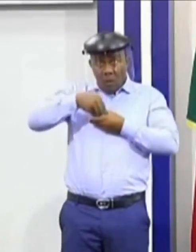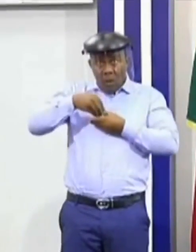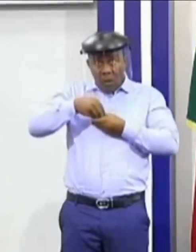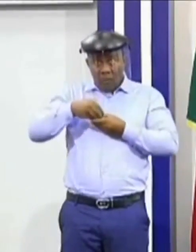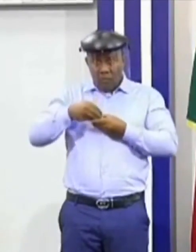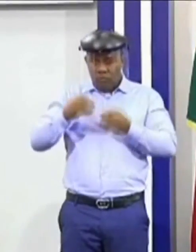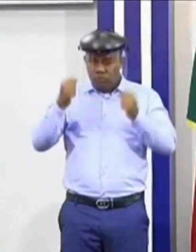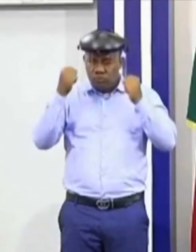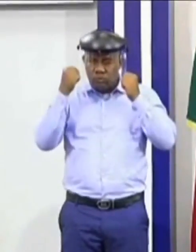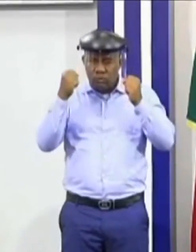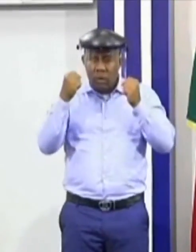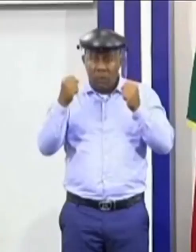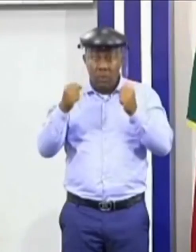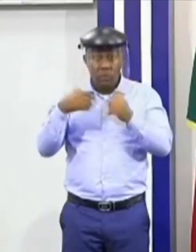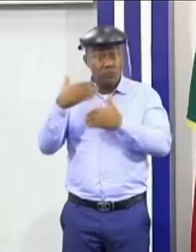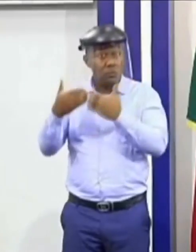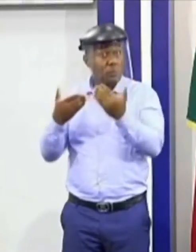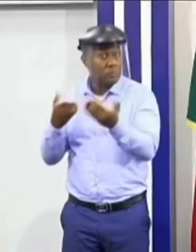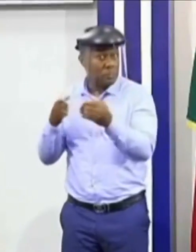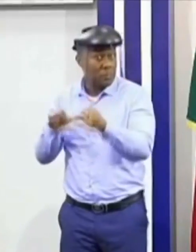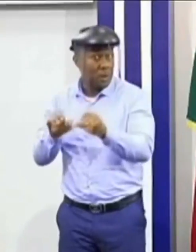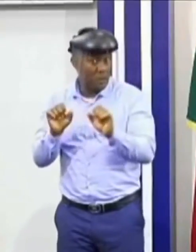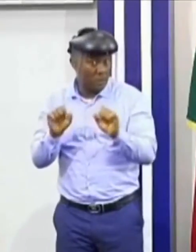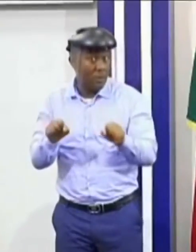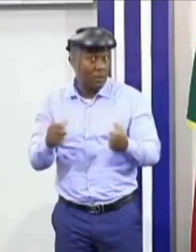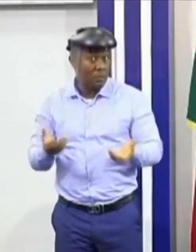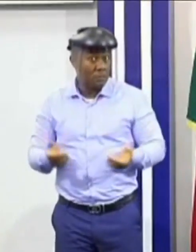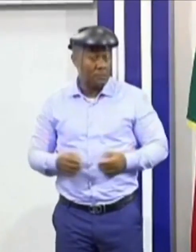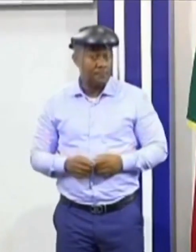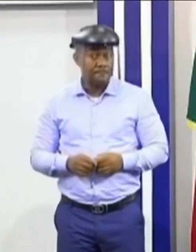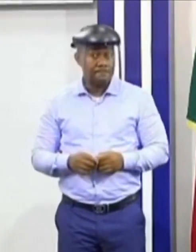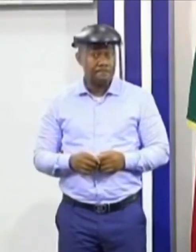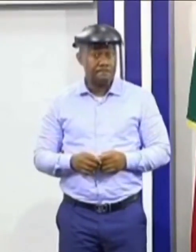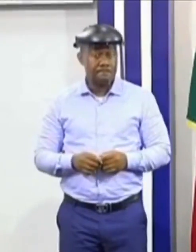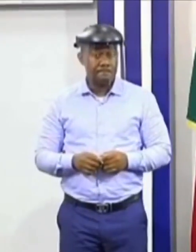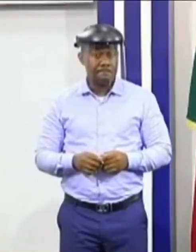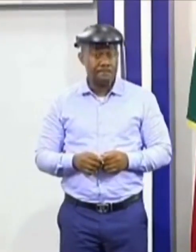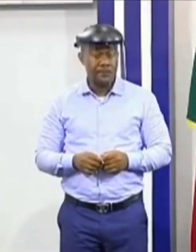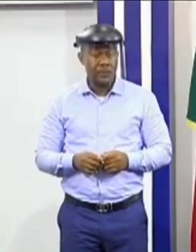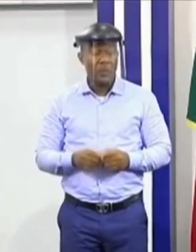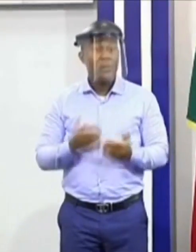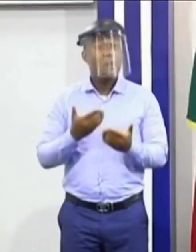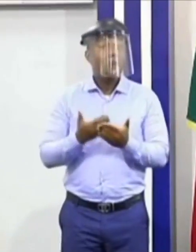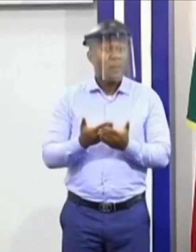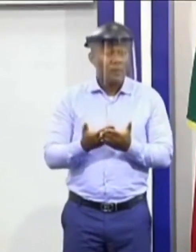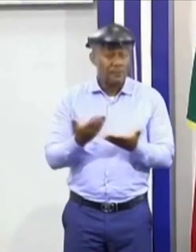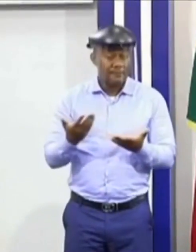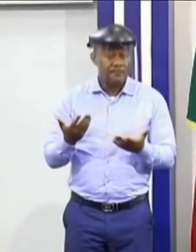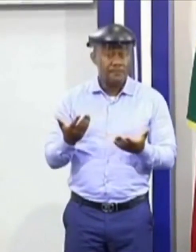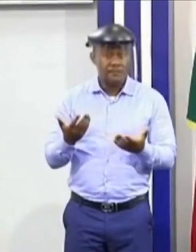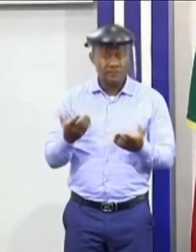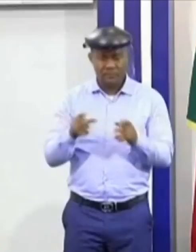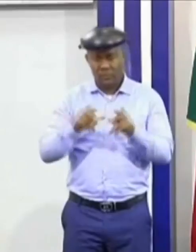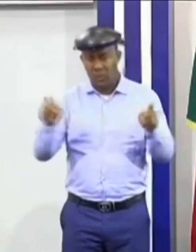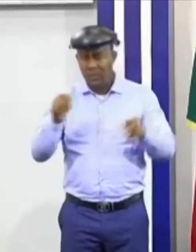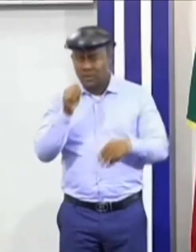in particular reiterate our call to operators of public and private institutions,